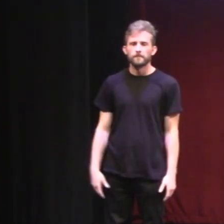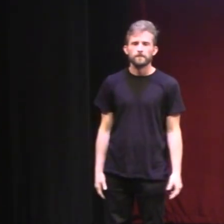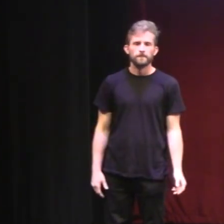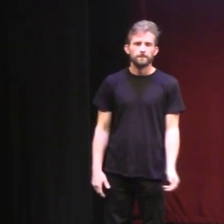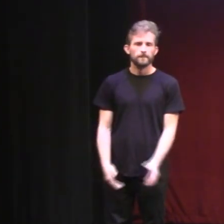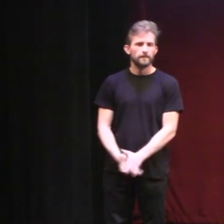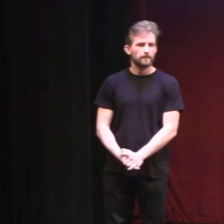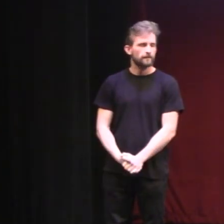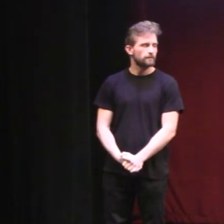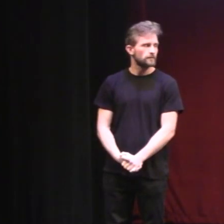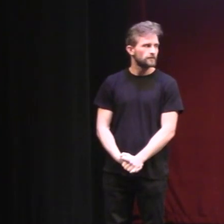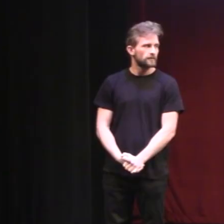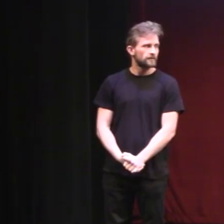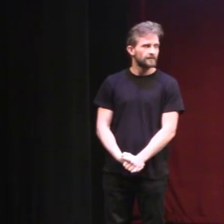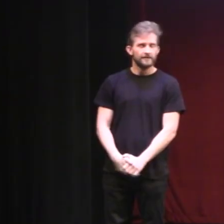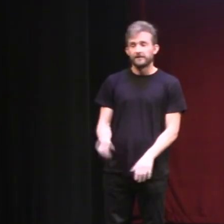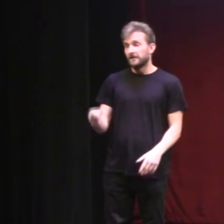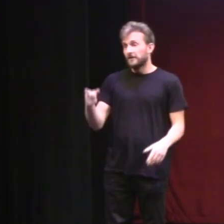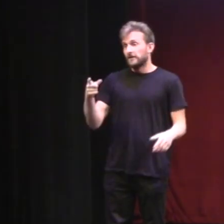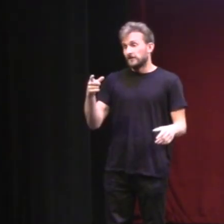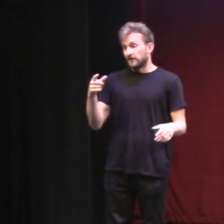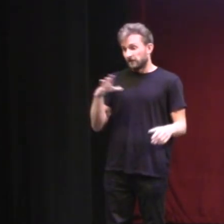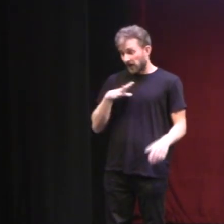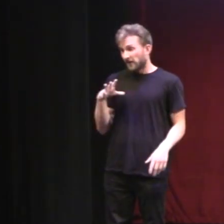decides that she wants to get back on the right track.